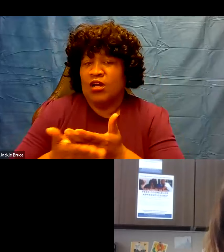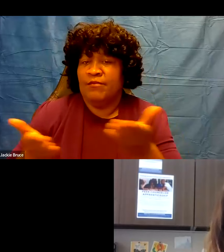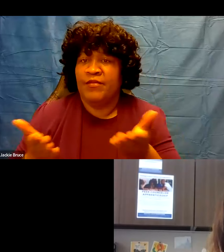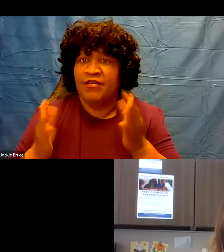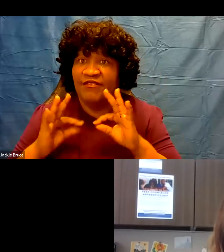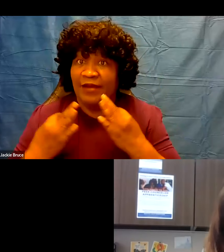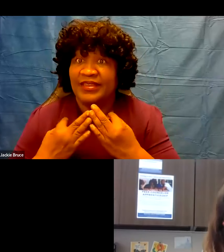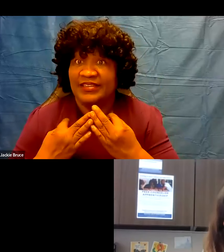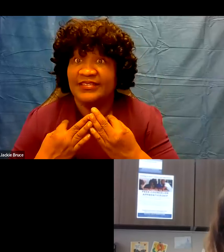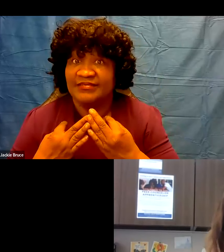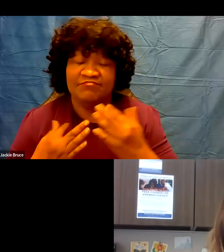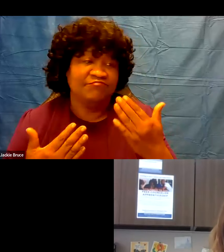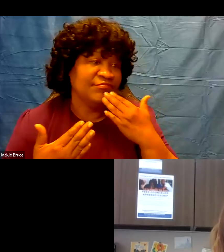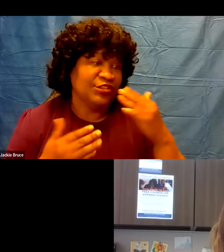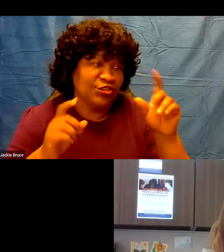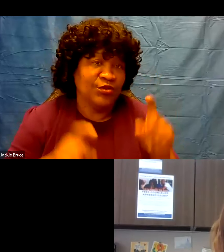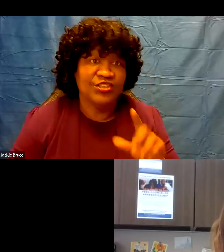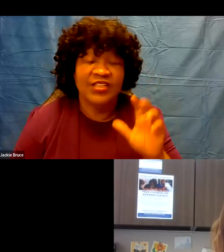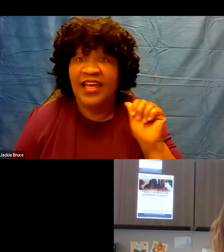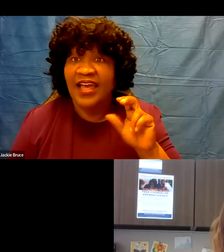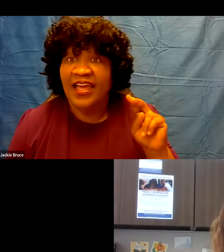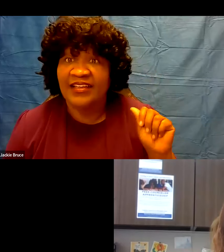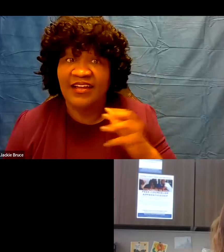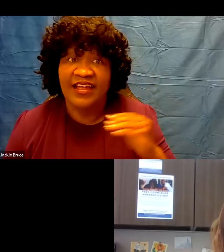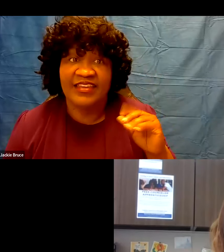great question. Anna and then Levi.